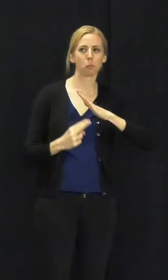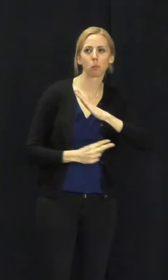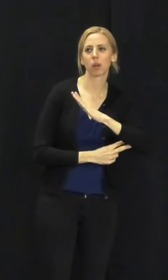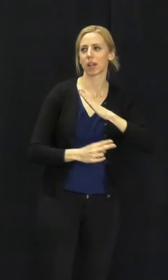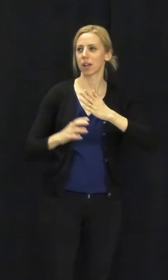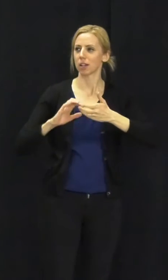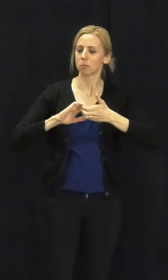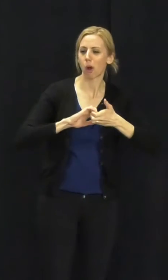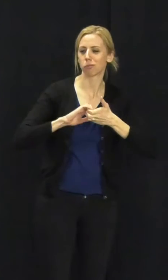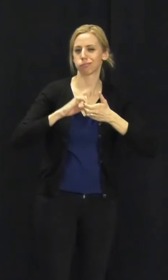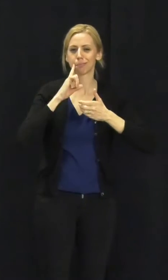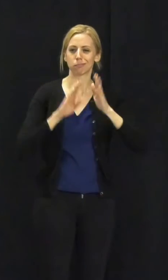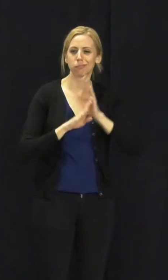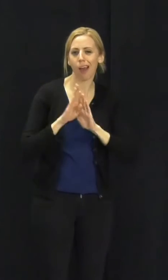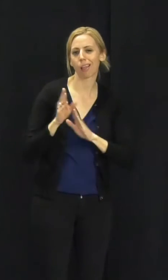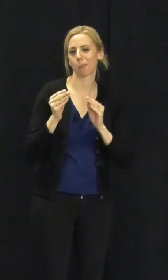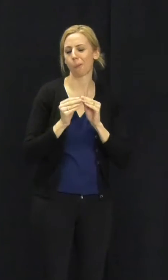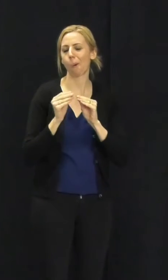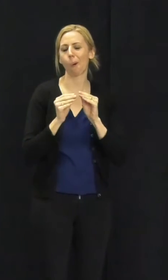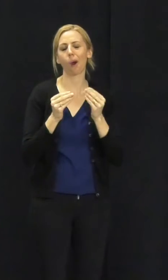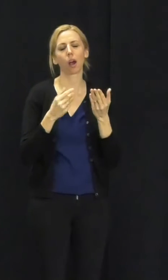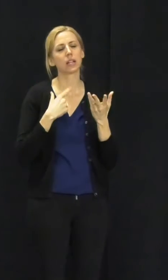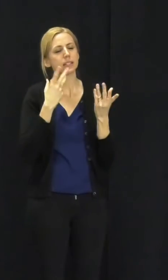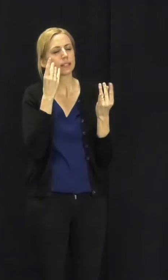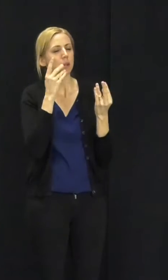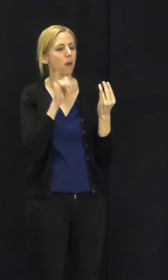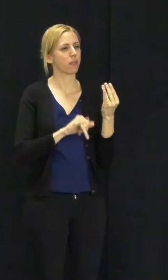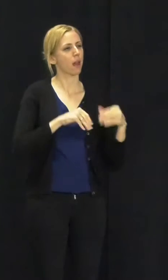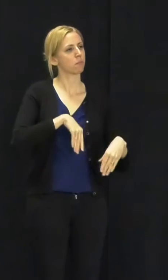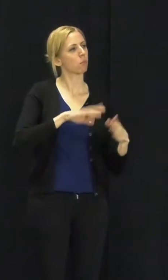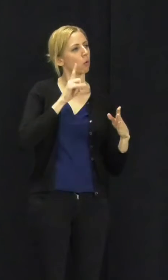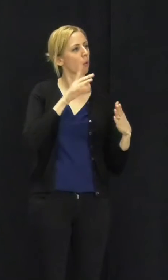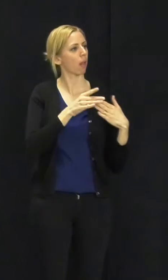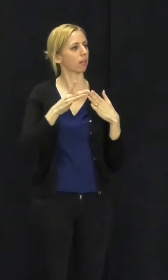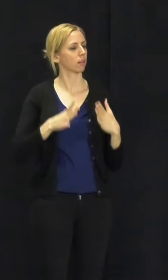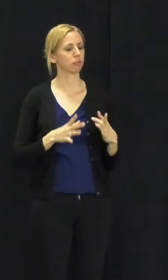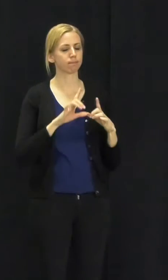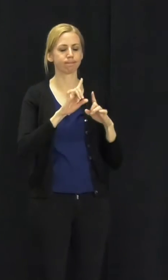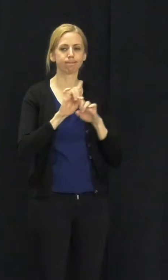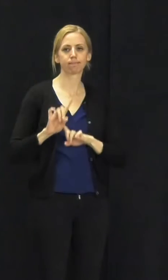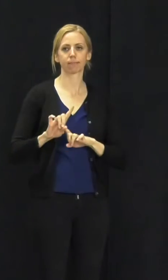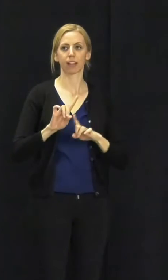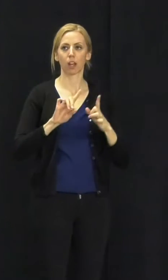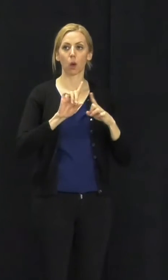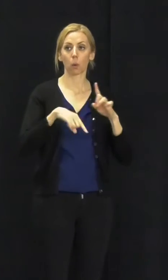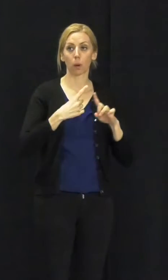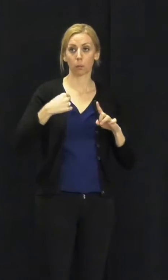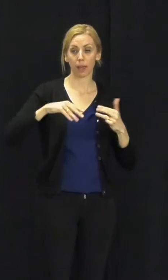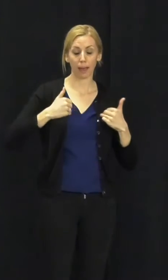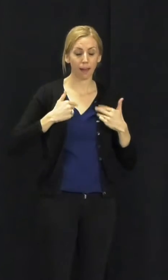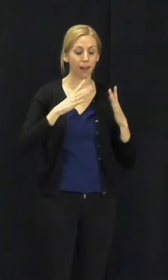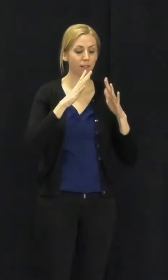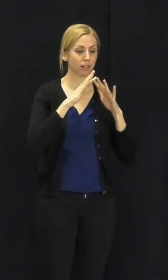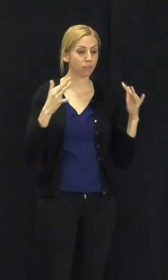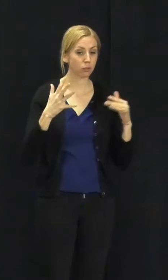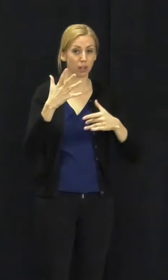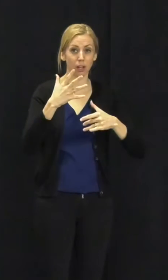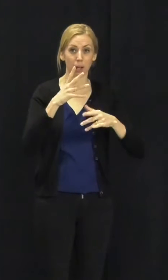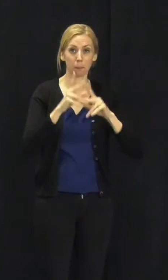1.1 million nonprofit organizations, and that's a 25% increase since 2001. Just